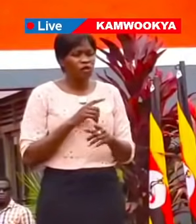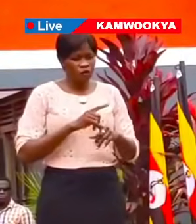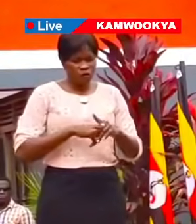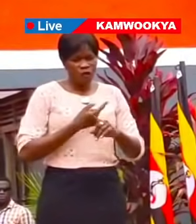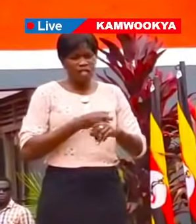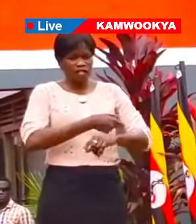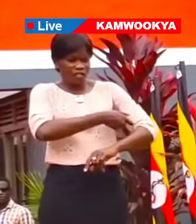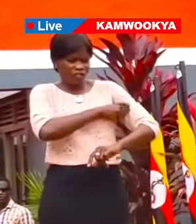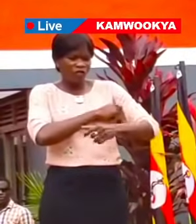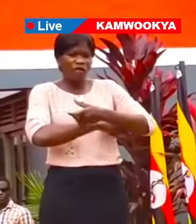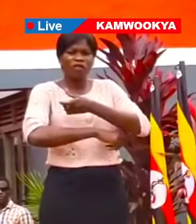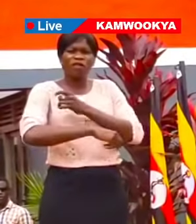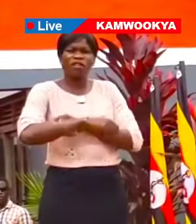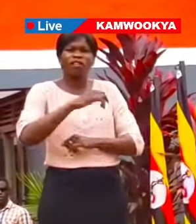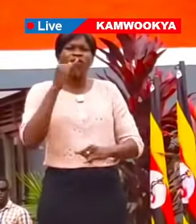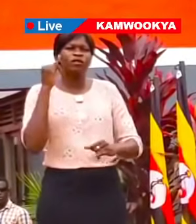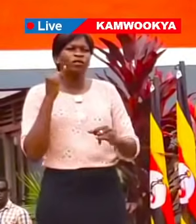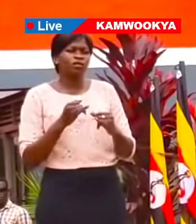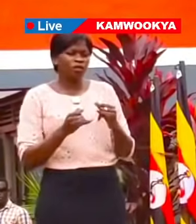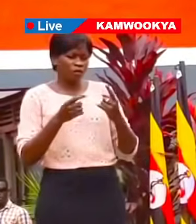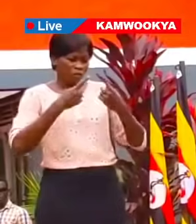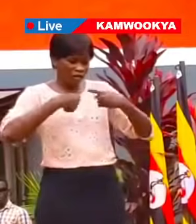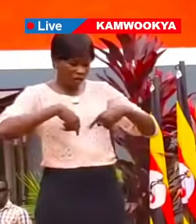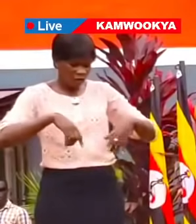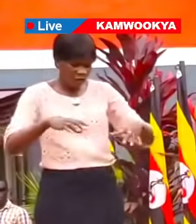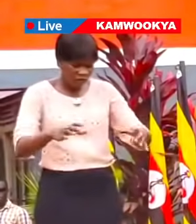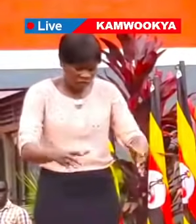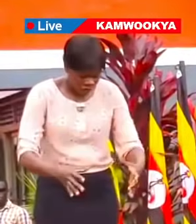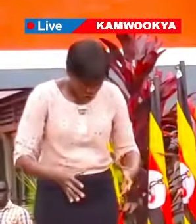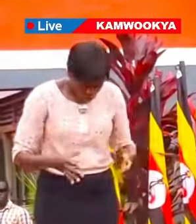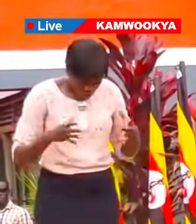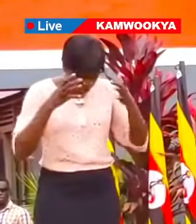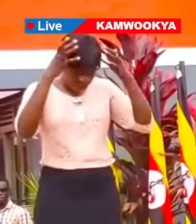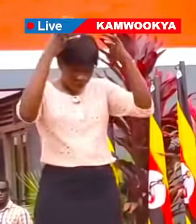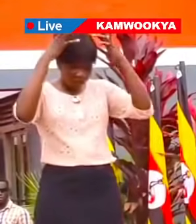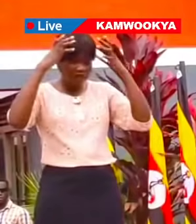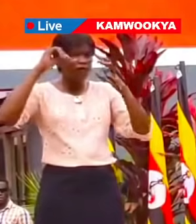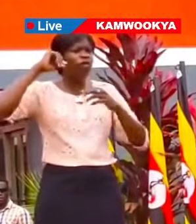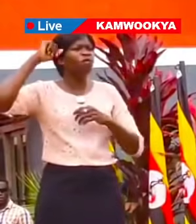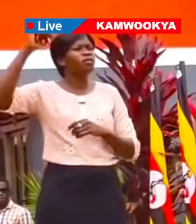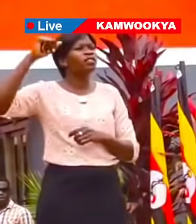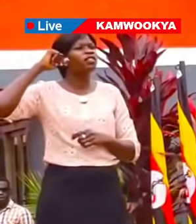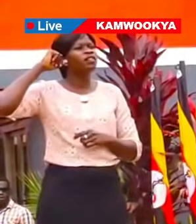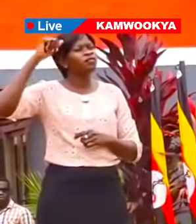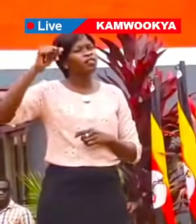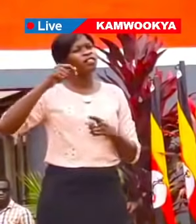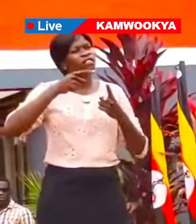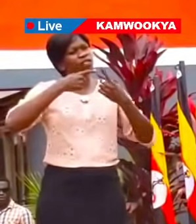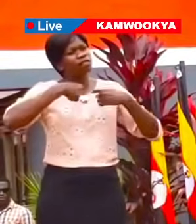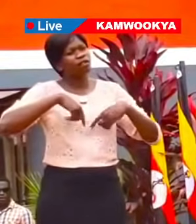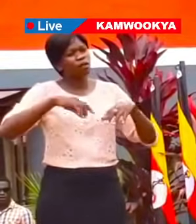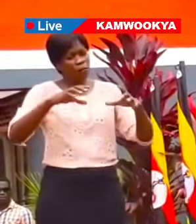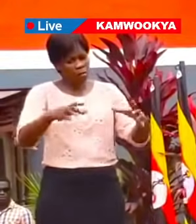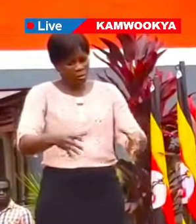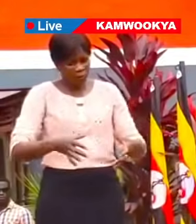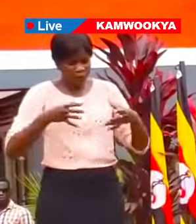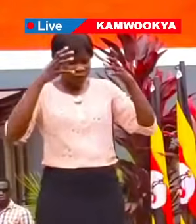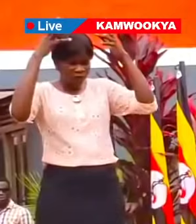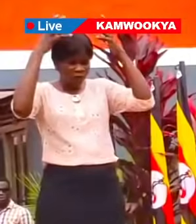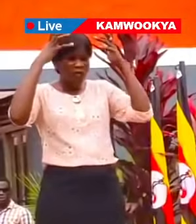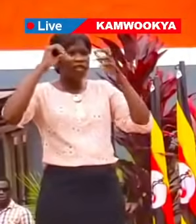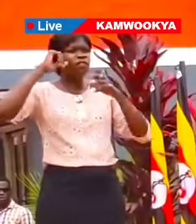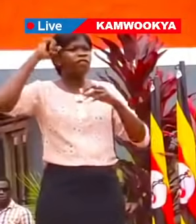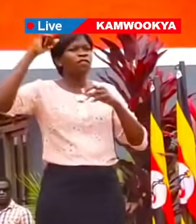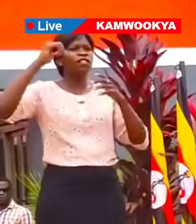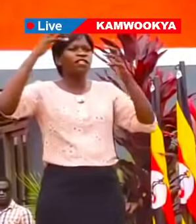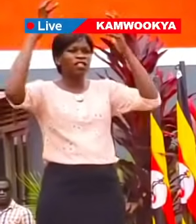the struggle is over, shall wear the victor's crown, shall wear the victor's crown,